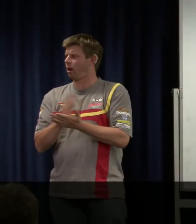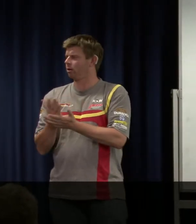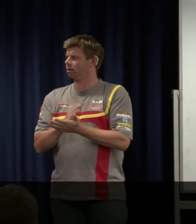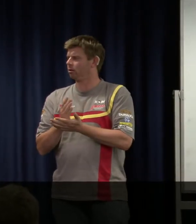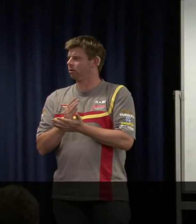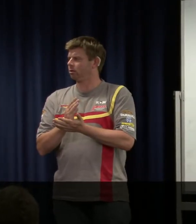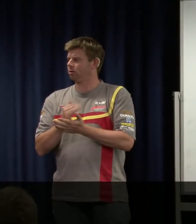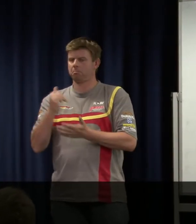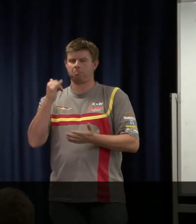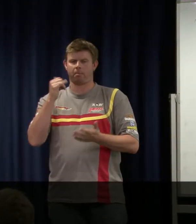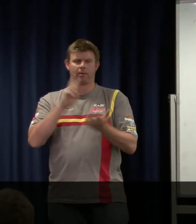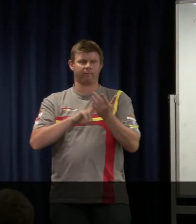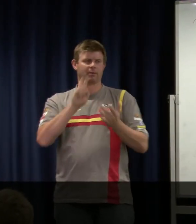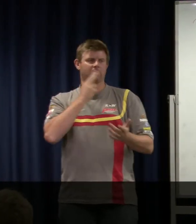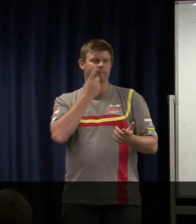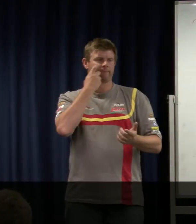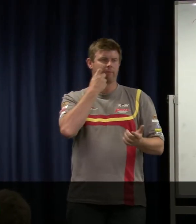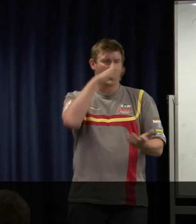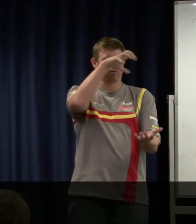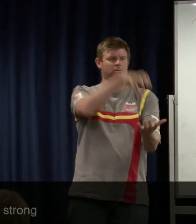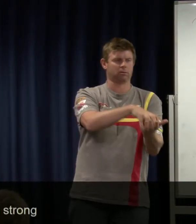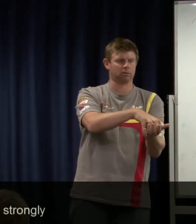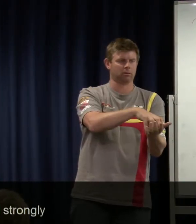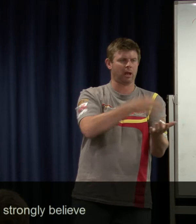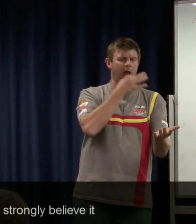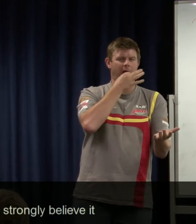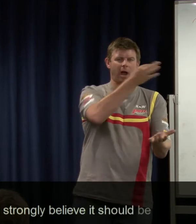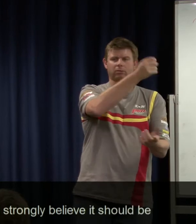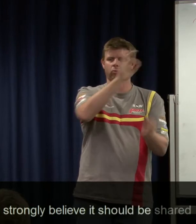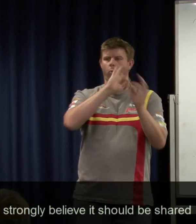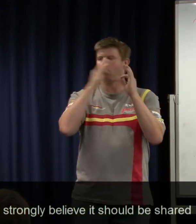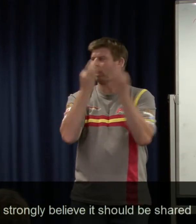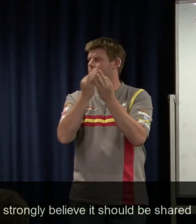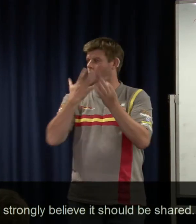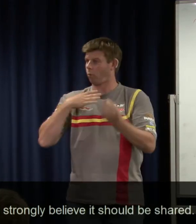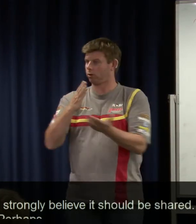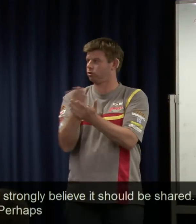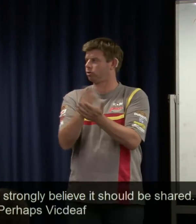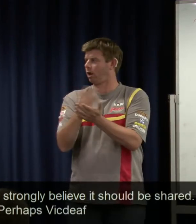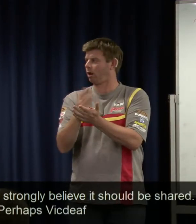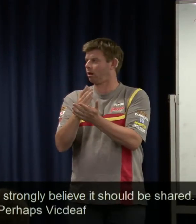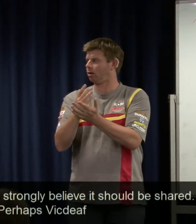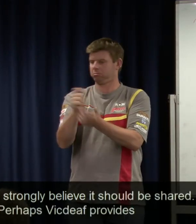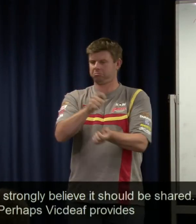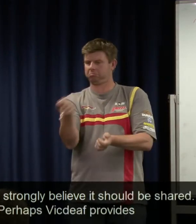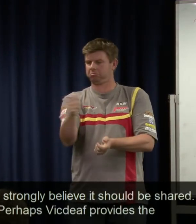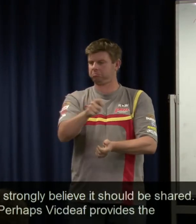I strongly believe it should be shared. Perhaps Vicdeaf provides the location and puts it out there for